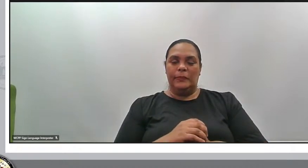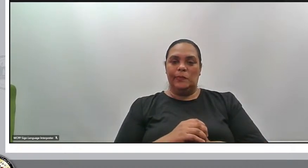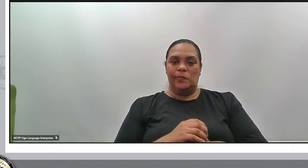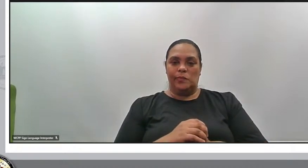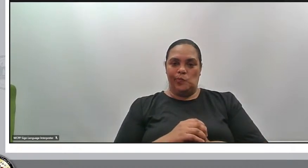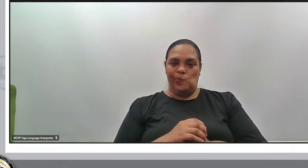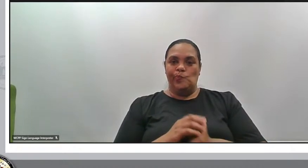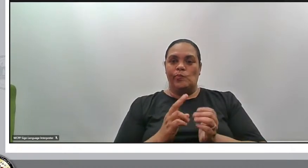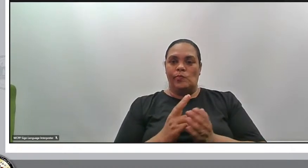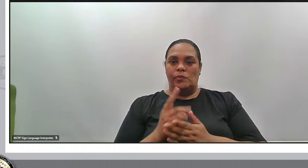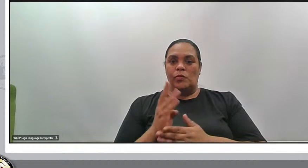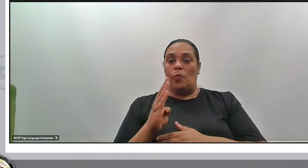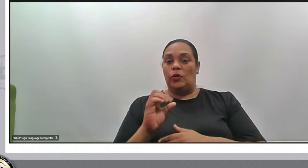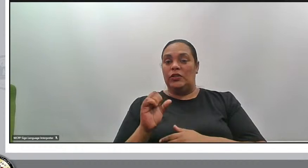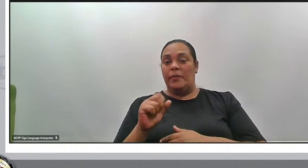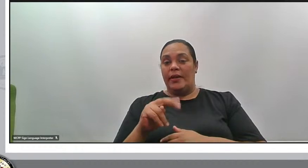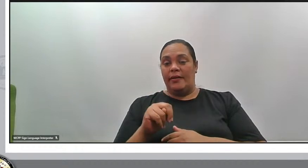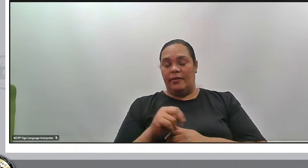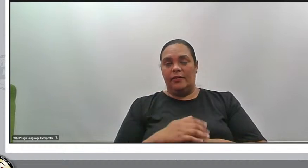59? Honourable Bosman.